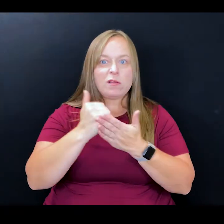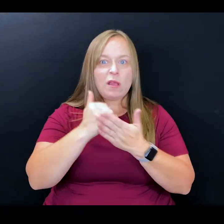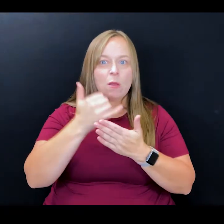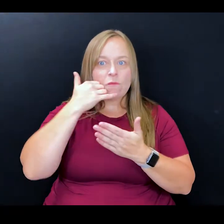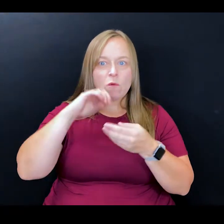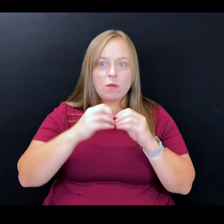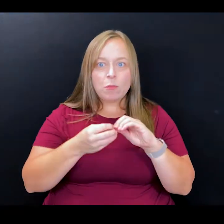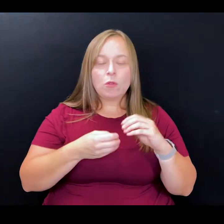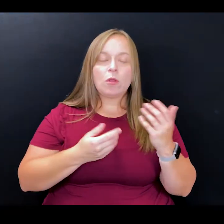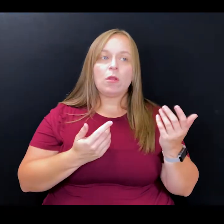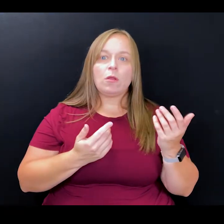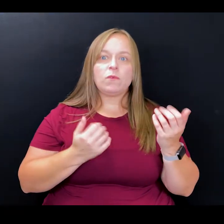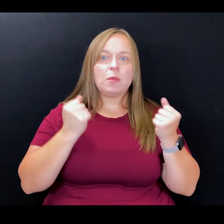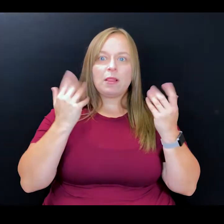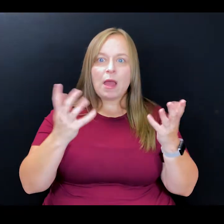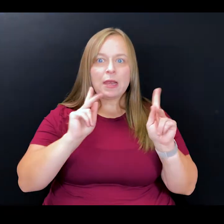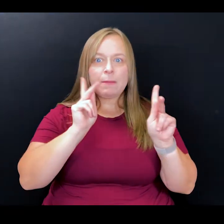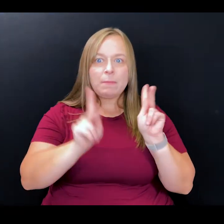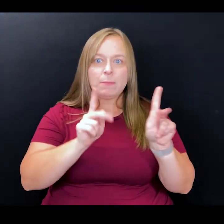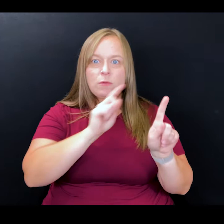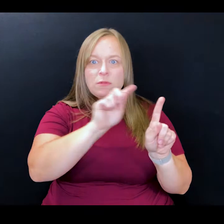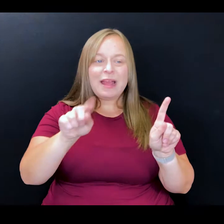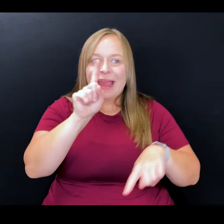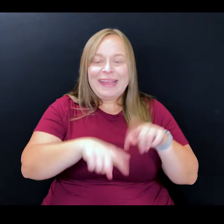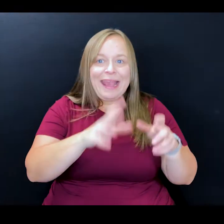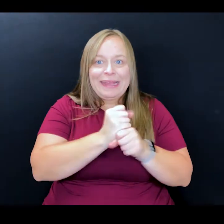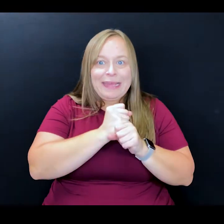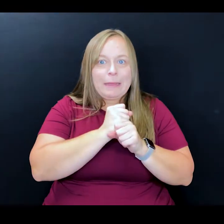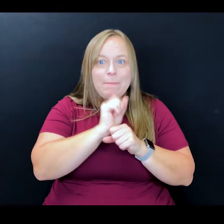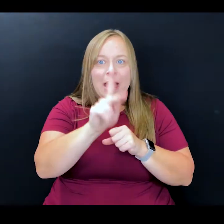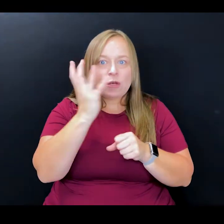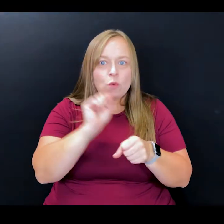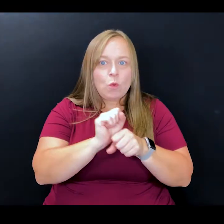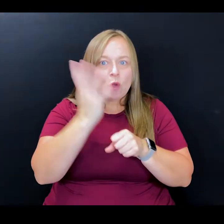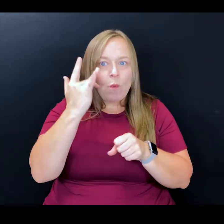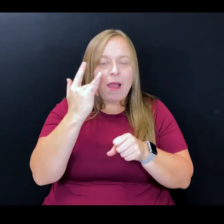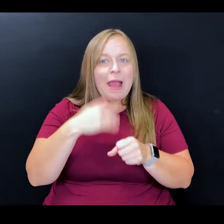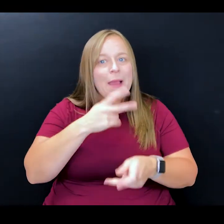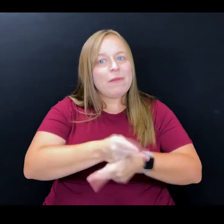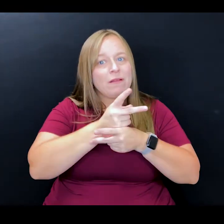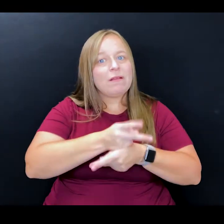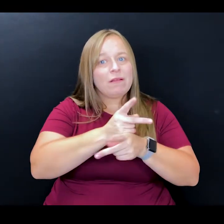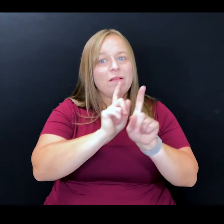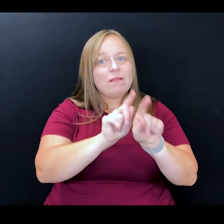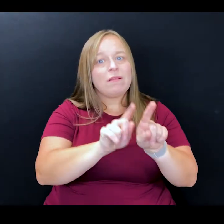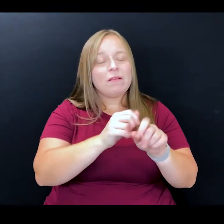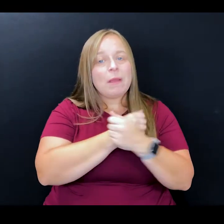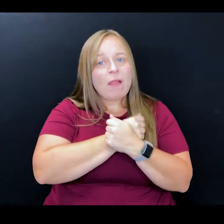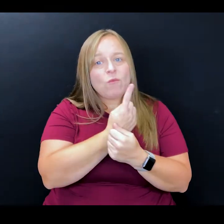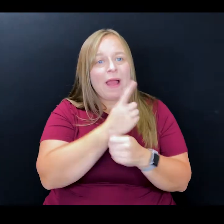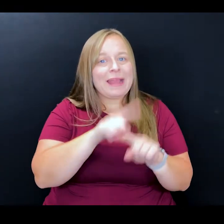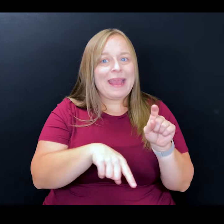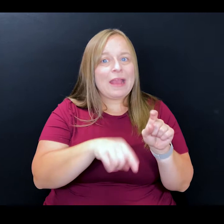our helpline from a lot of people who are saying, I cannot get back to work because I've been caring for my loved